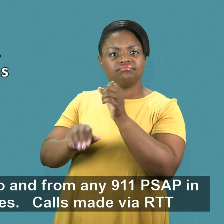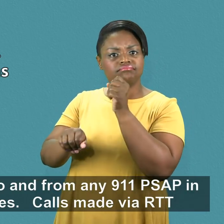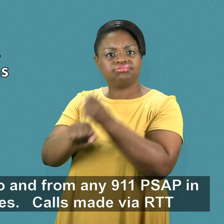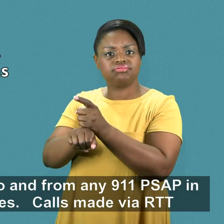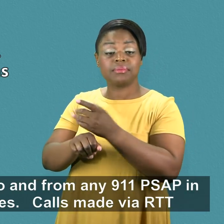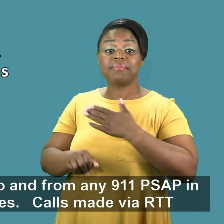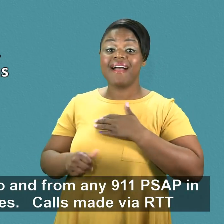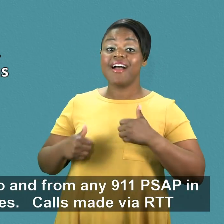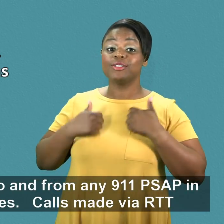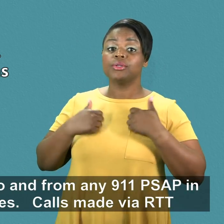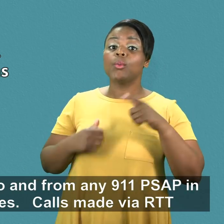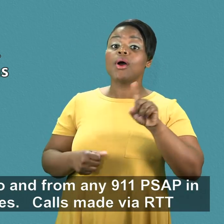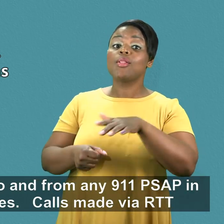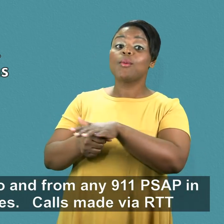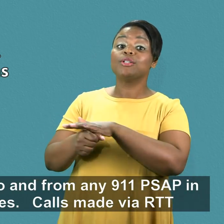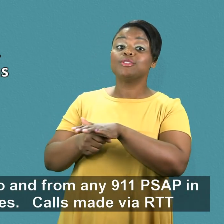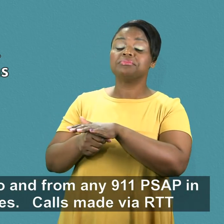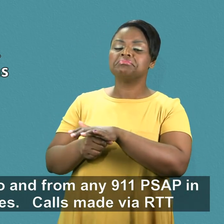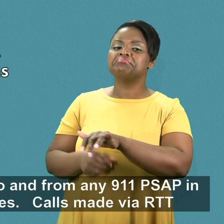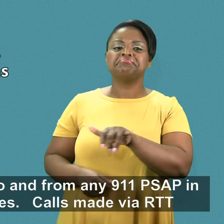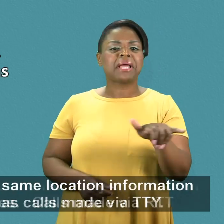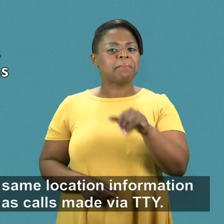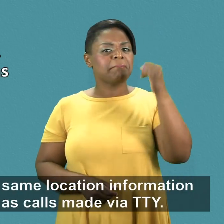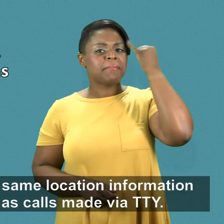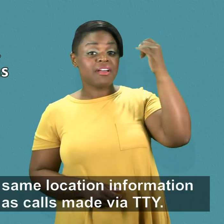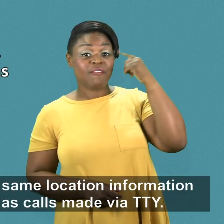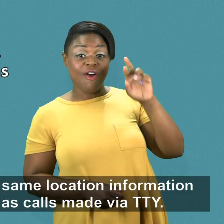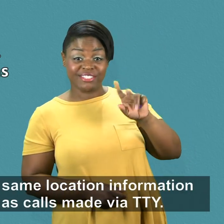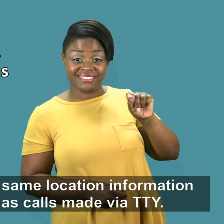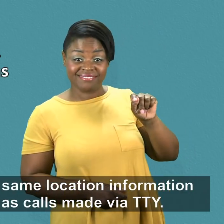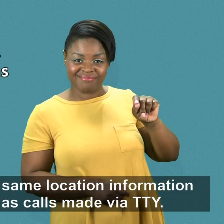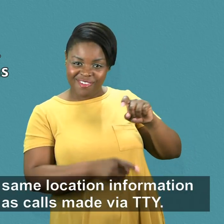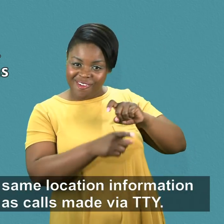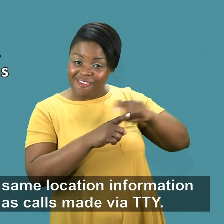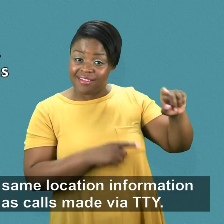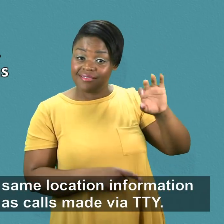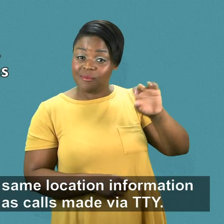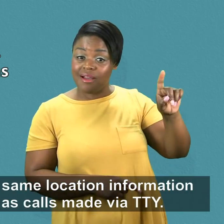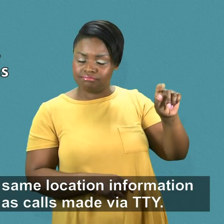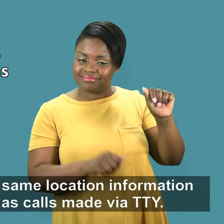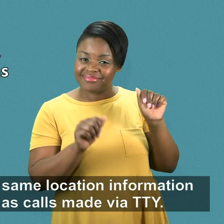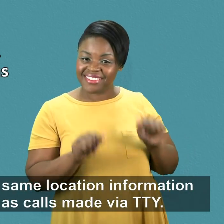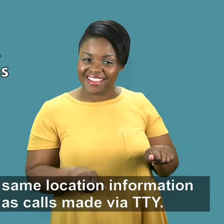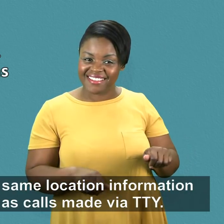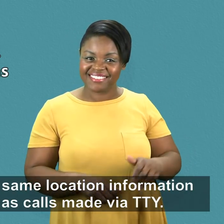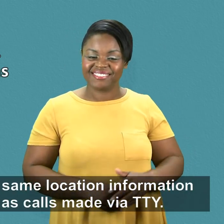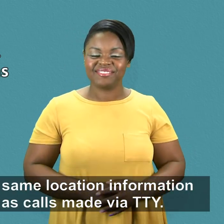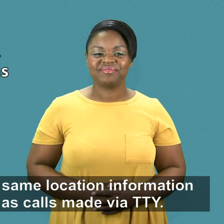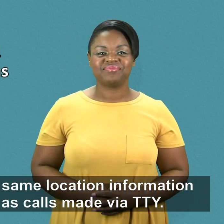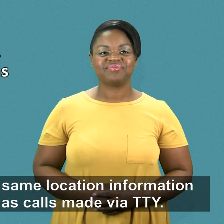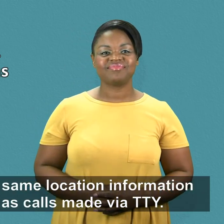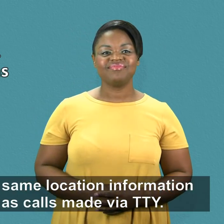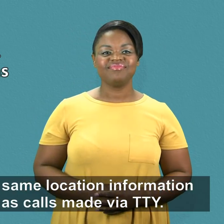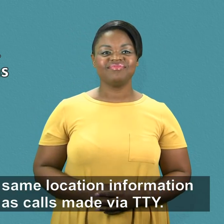Calls made via RTT are subject to the same location information requirements as calls made via TTY.